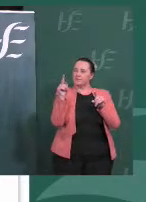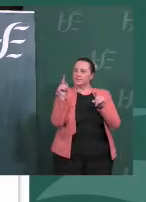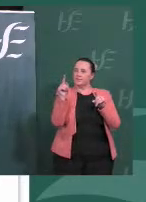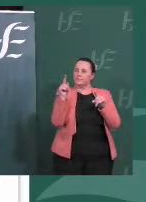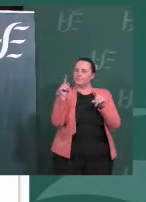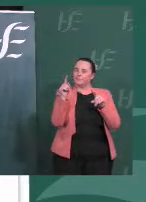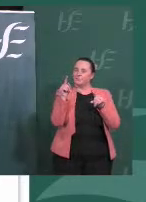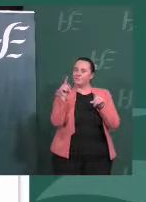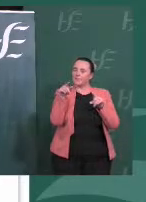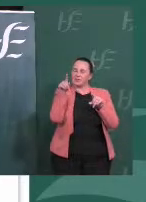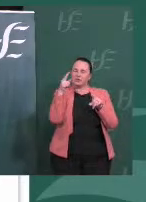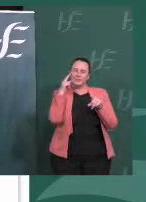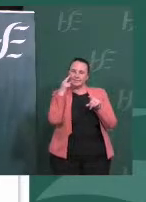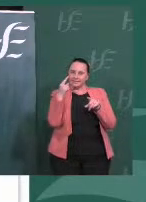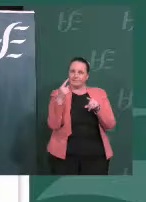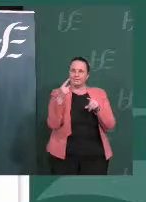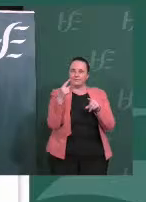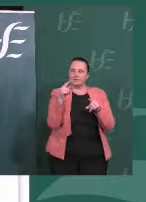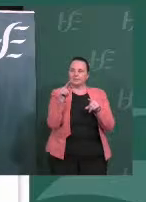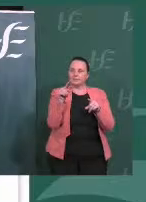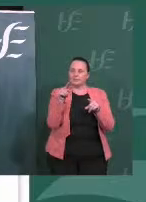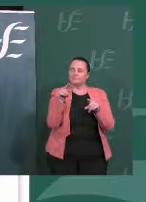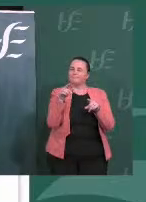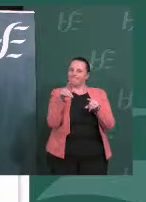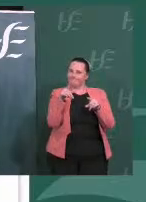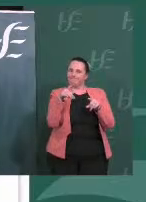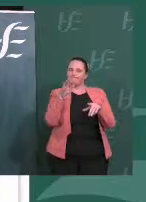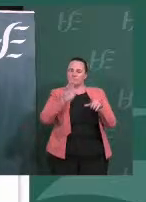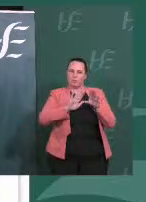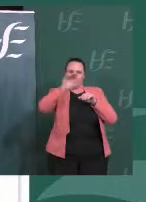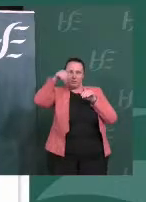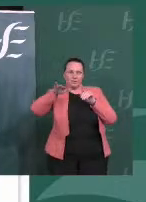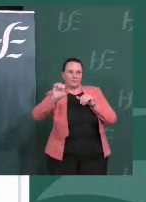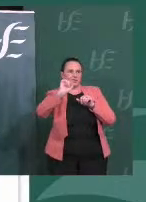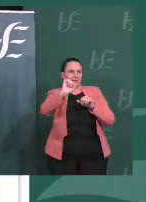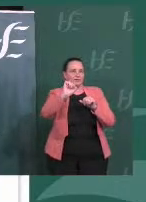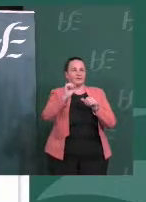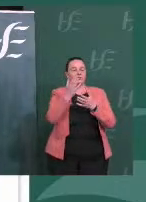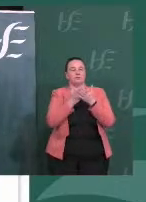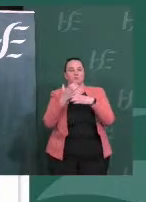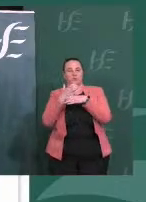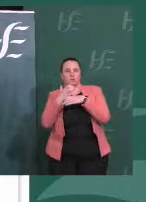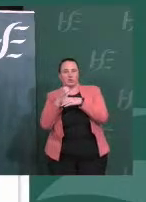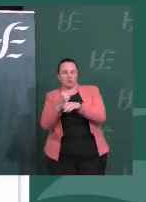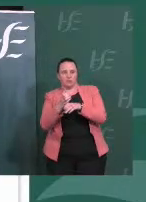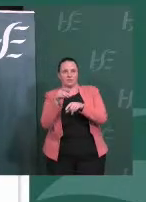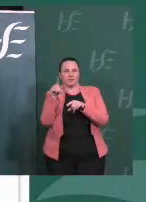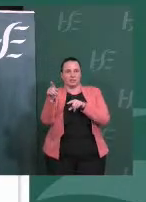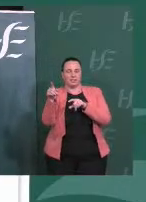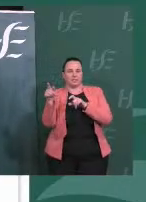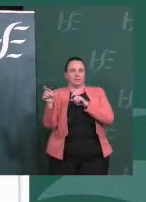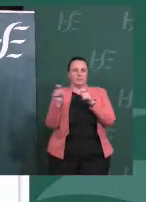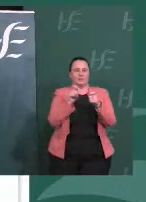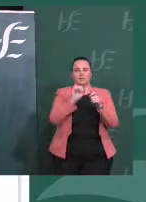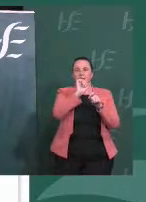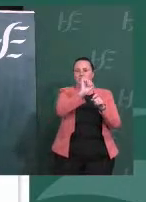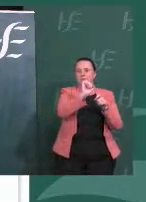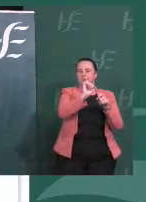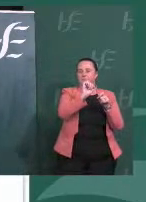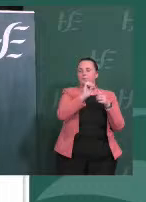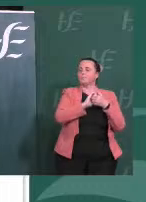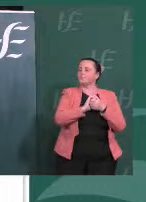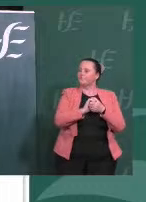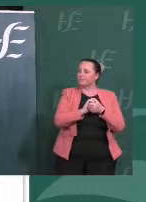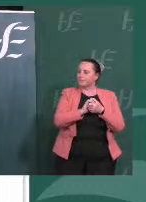this underlines the remarkable volatility of 14-day instances where countries who are well performing can switch to be poorly performing in the blink of an